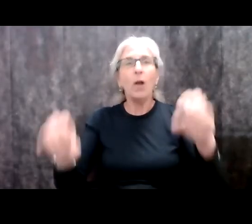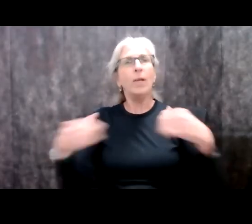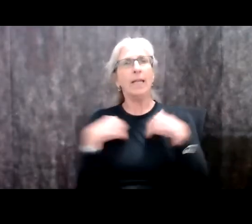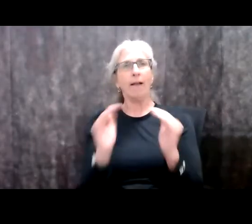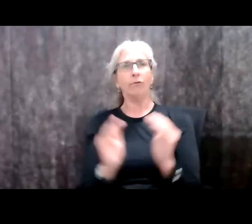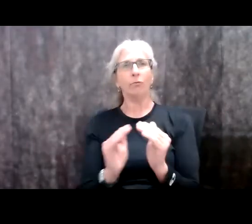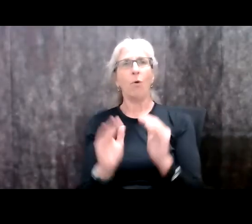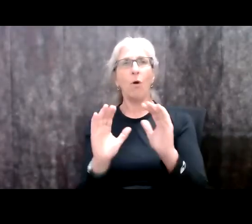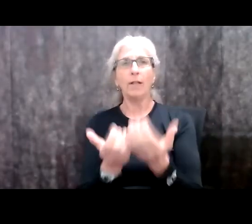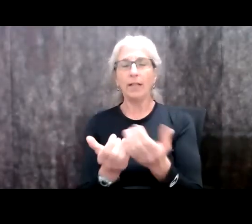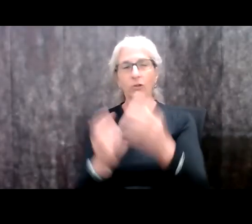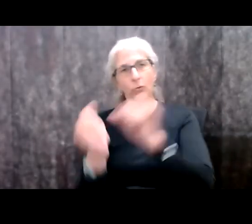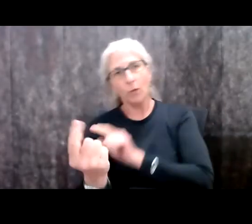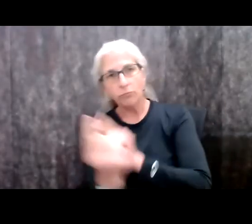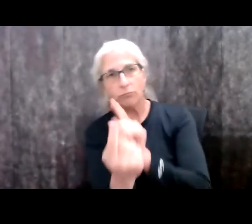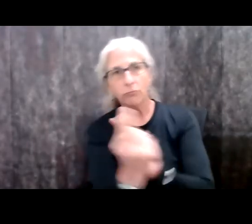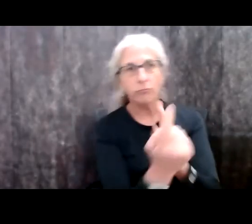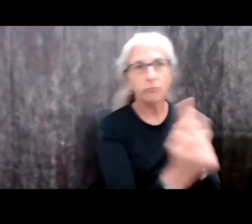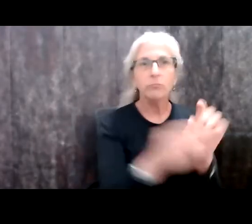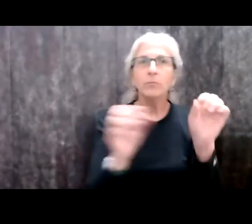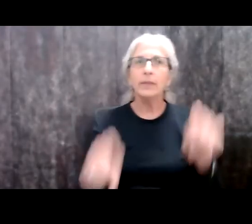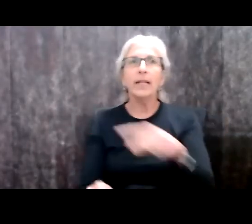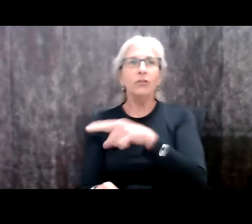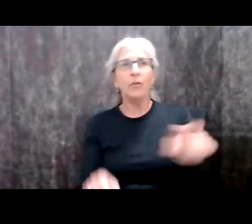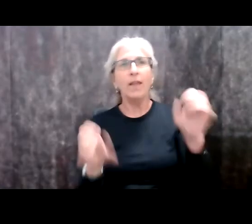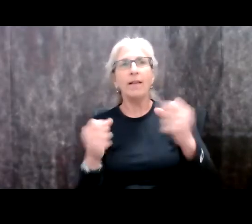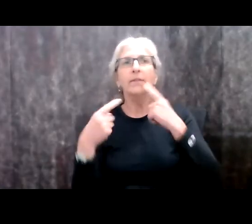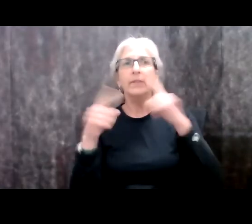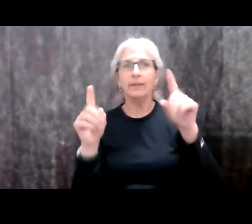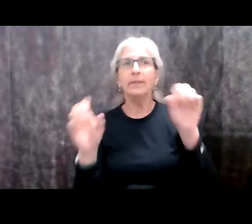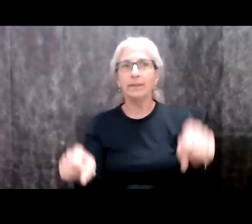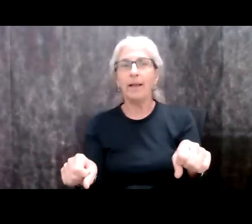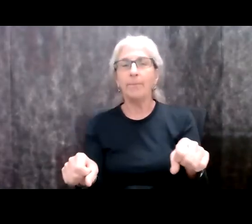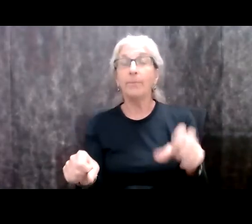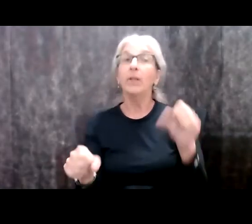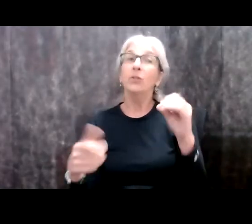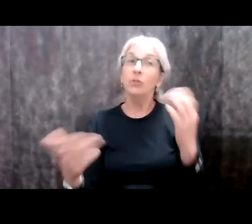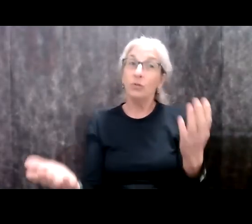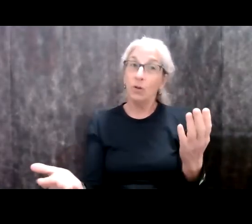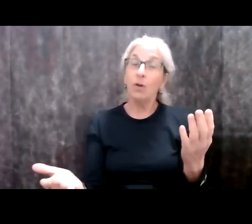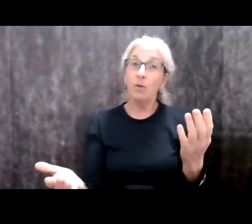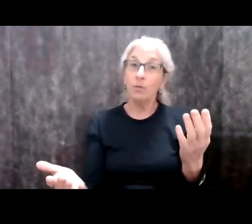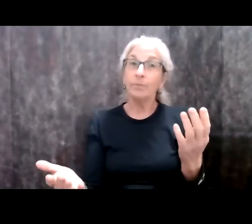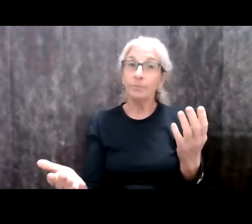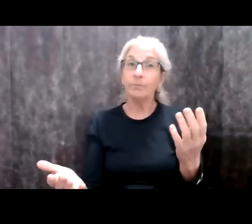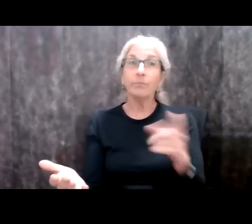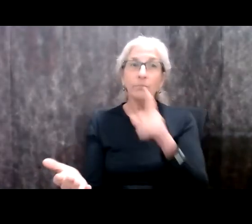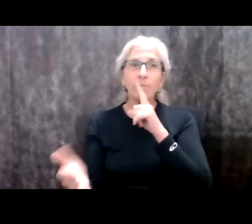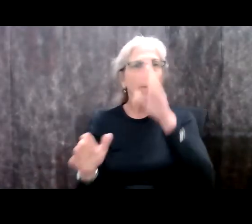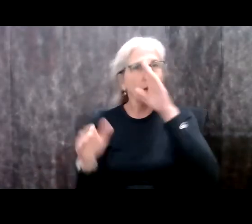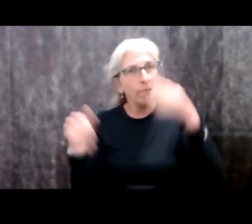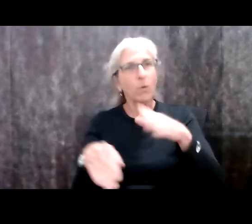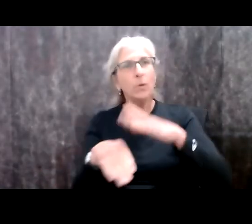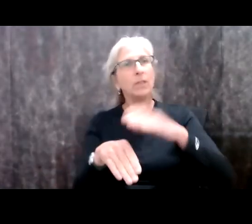can be given to these kids so they can really blossom very effectively and very successfully. So it's the focus of the